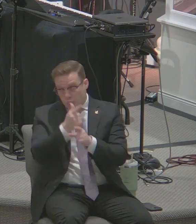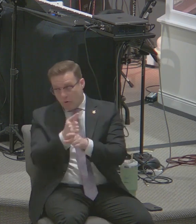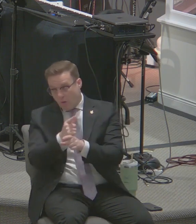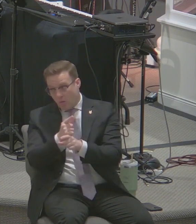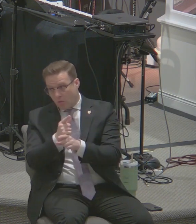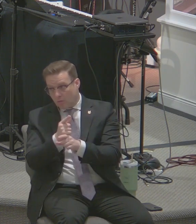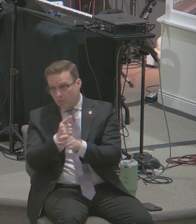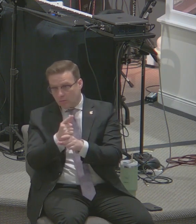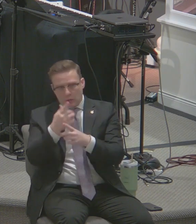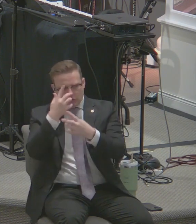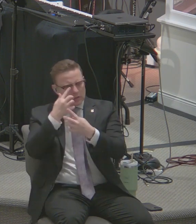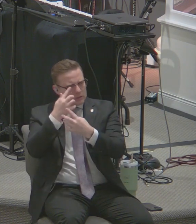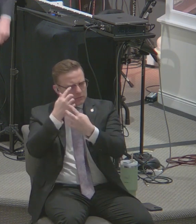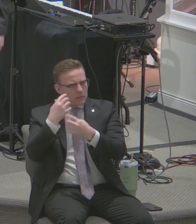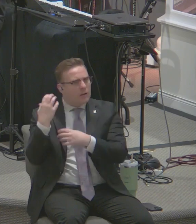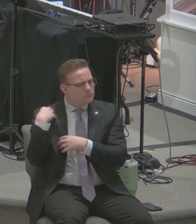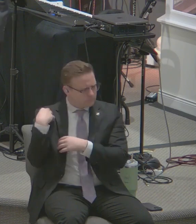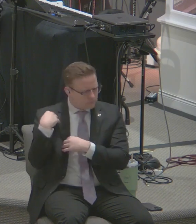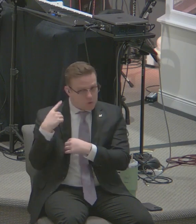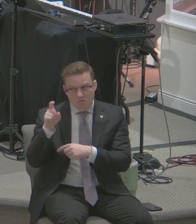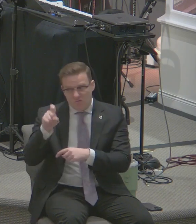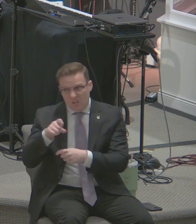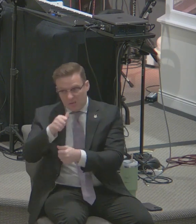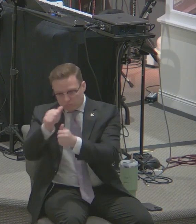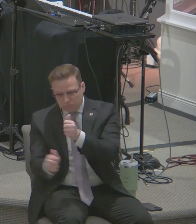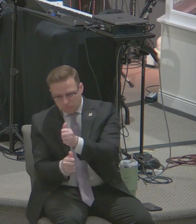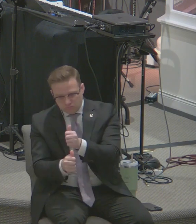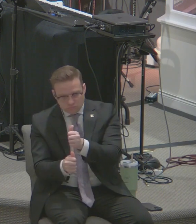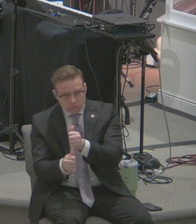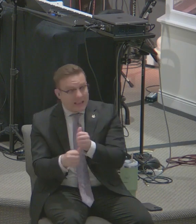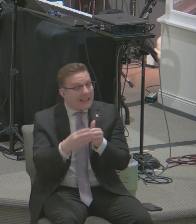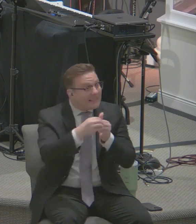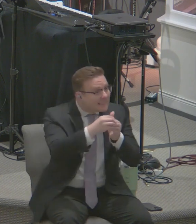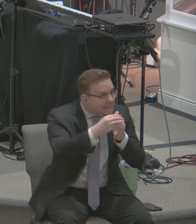need to step down. You're not. These were leaders.